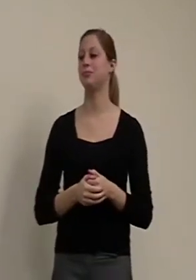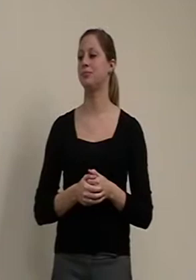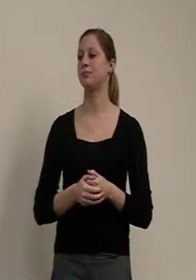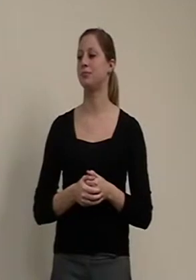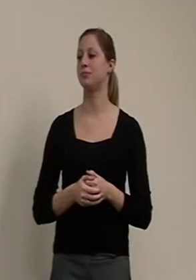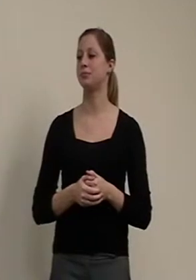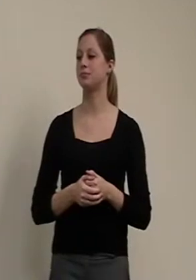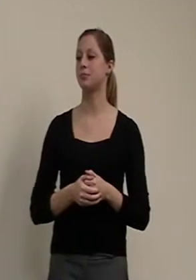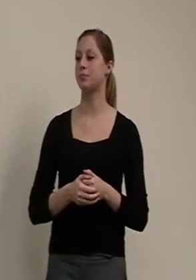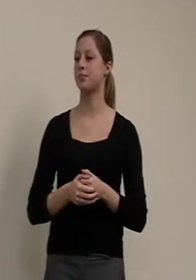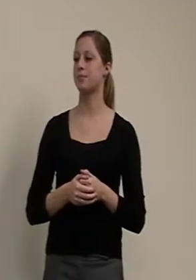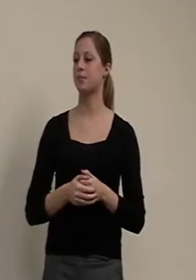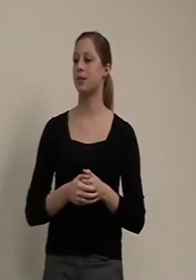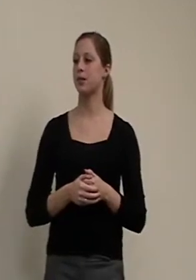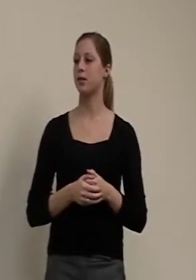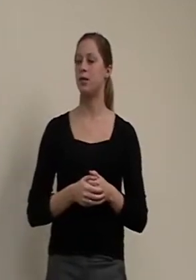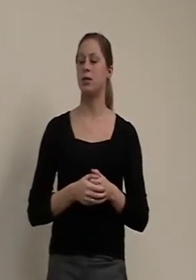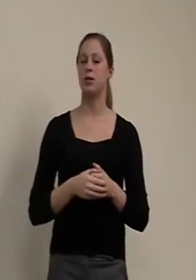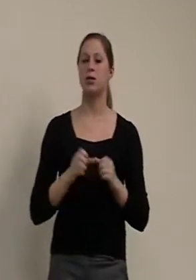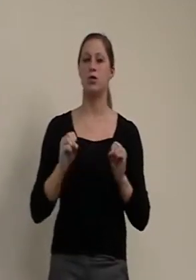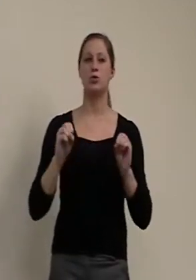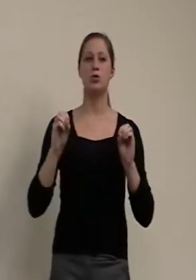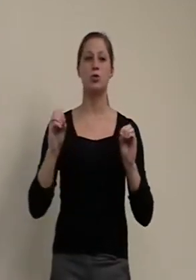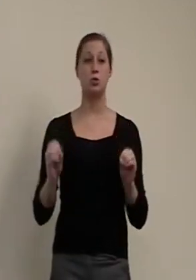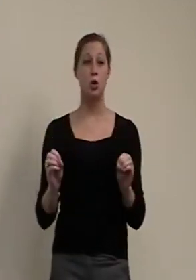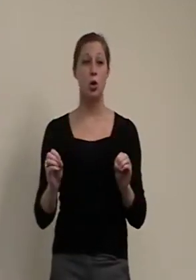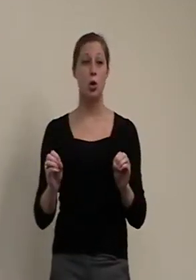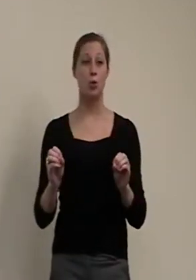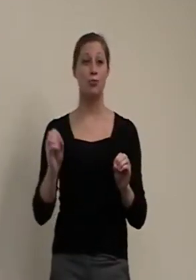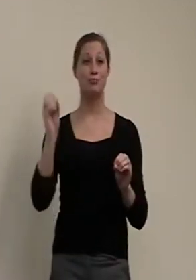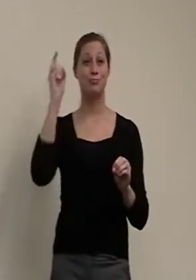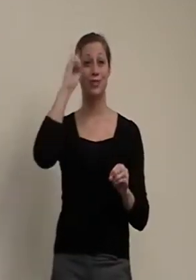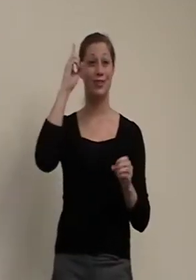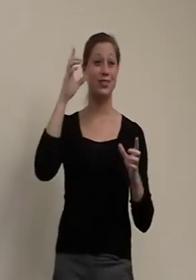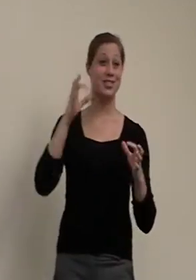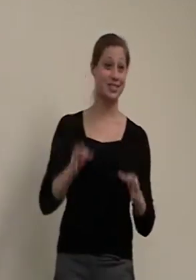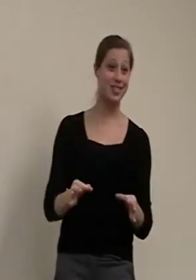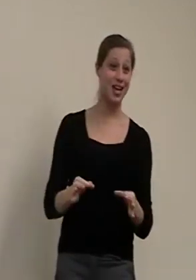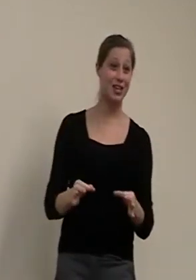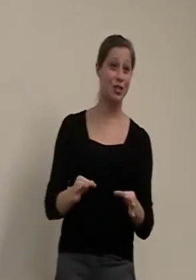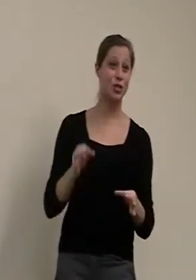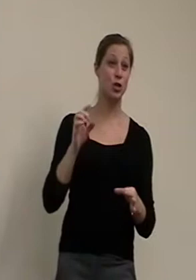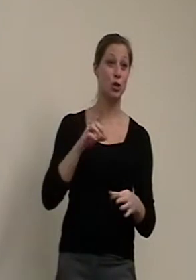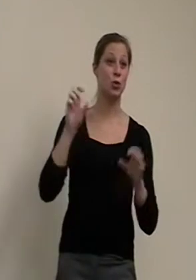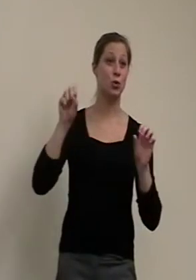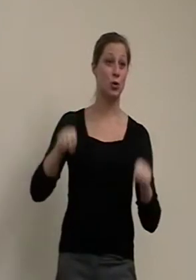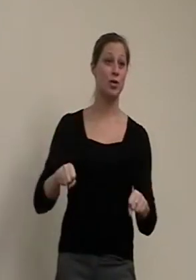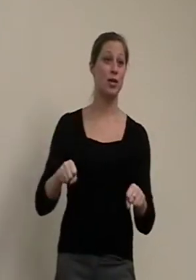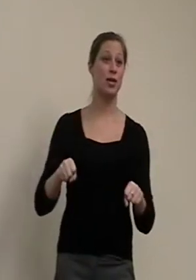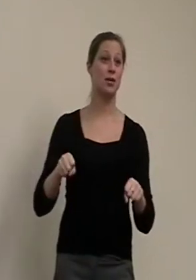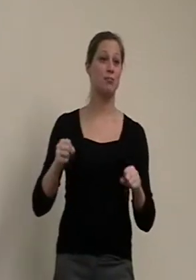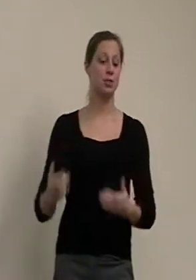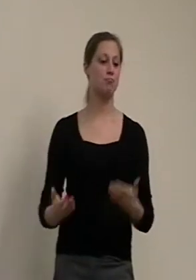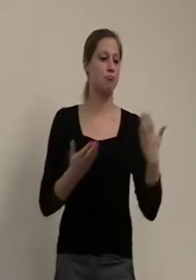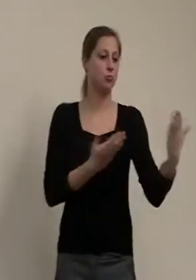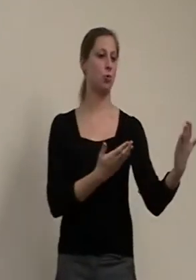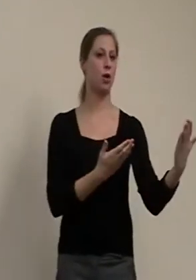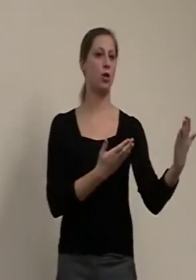So based on that, you would qualify as a candidate for hearing aids. So we could amplify if you wanted to